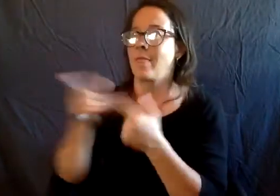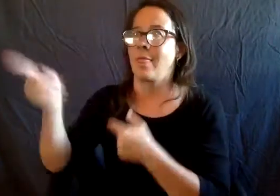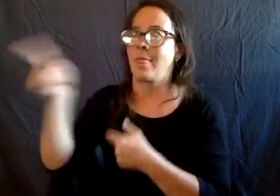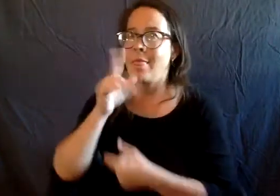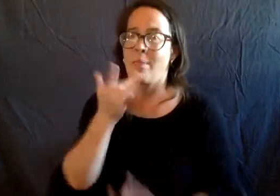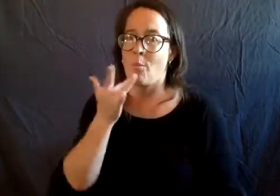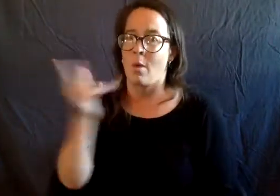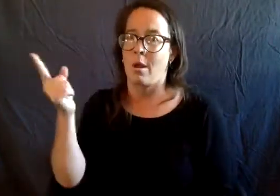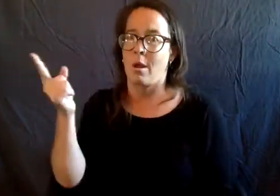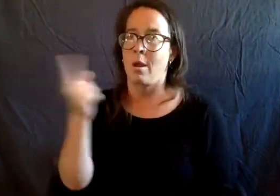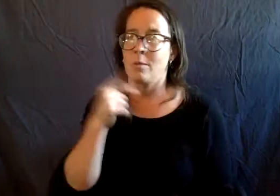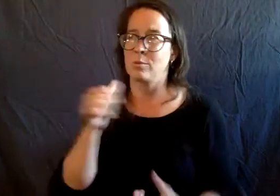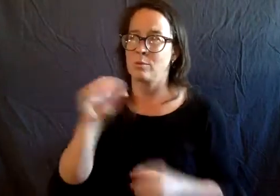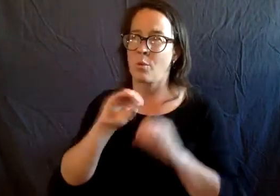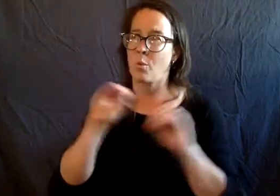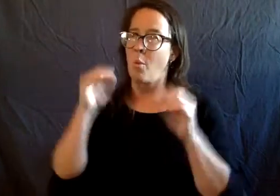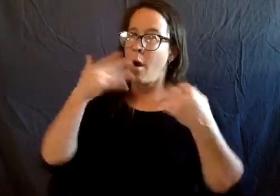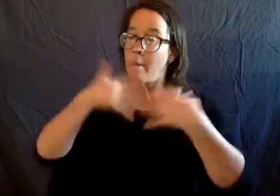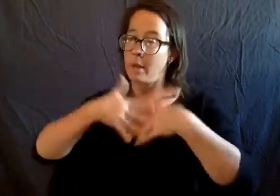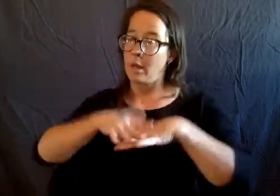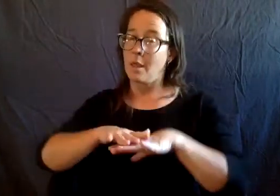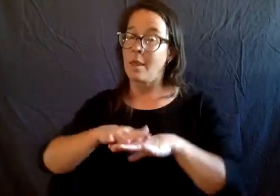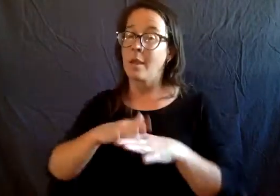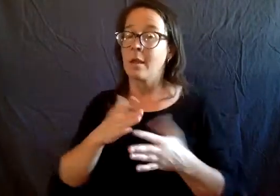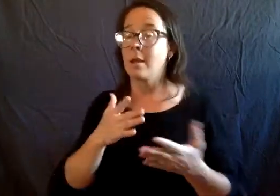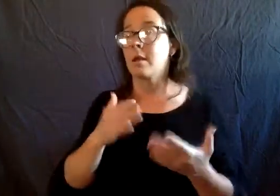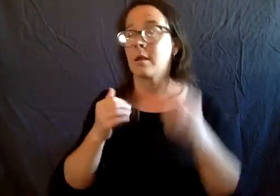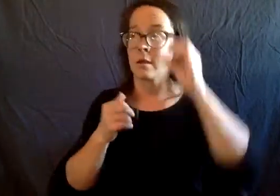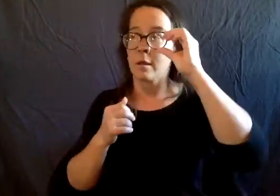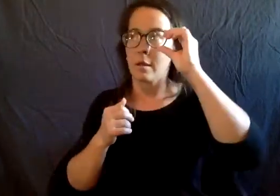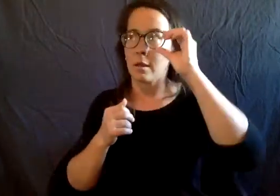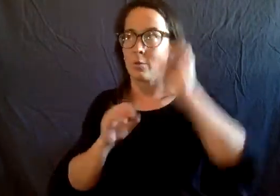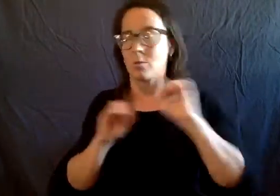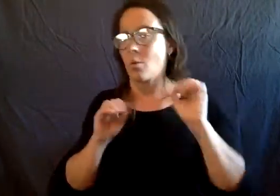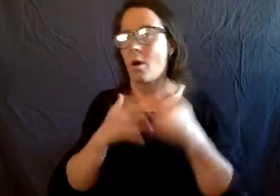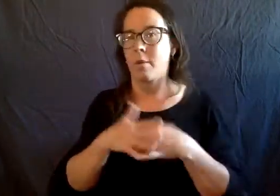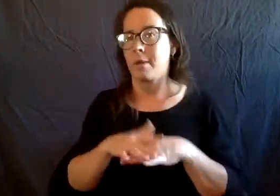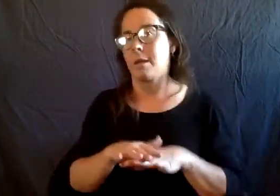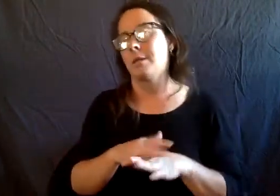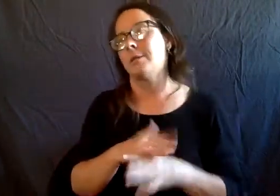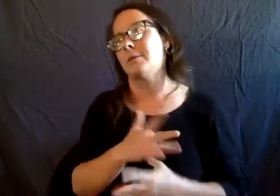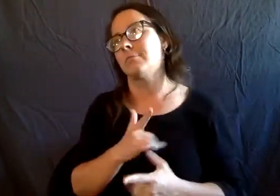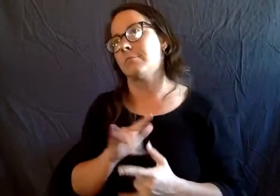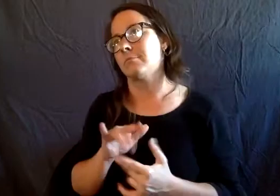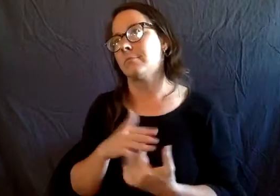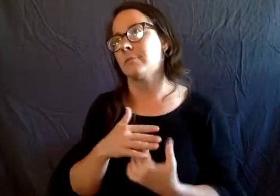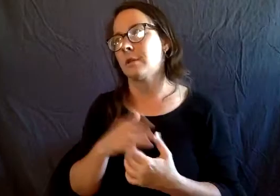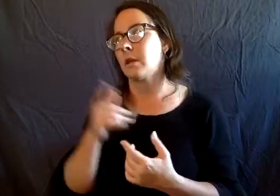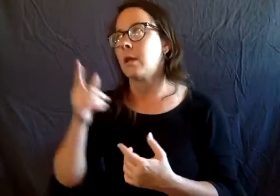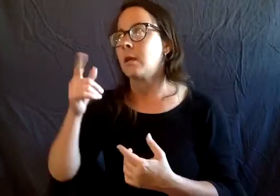So there was no harmony there. If there was harmony, it was harmony in knowing that grandma loved you for that particular week. And